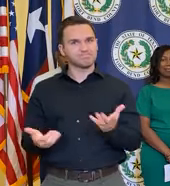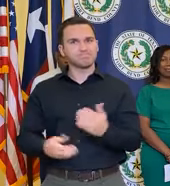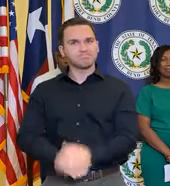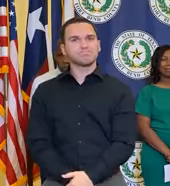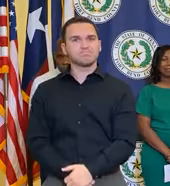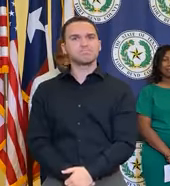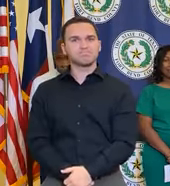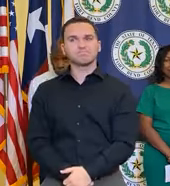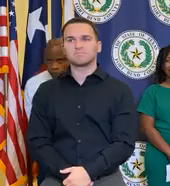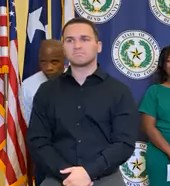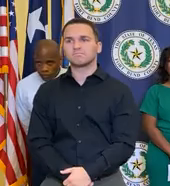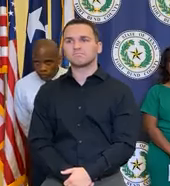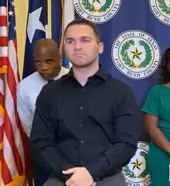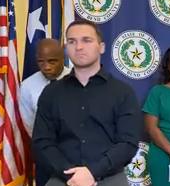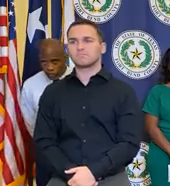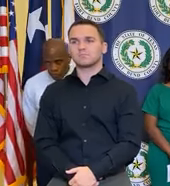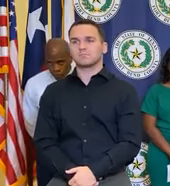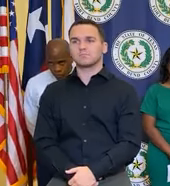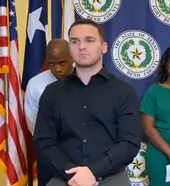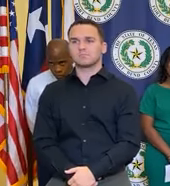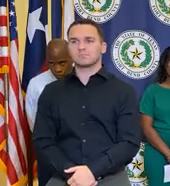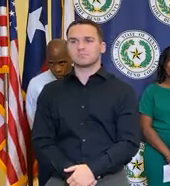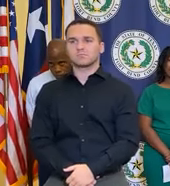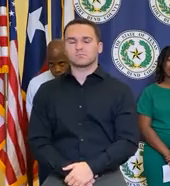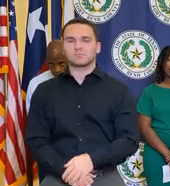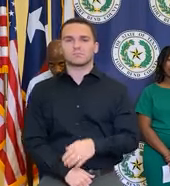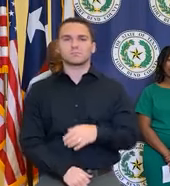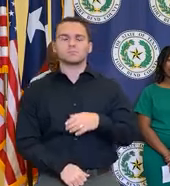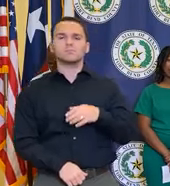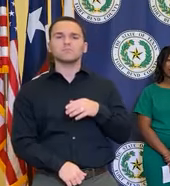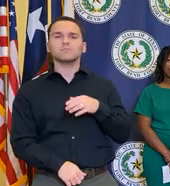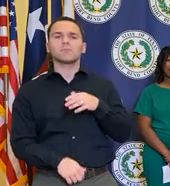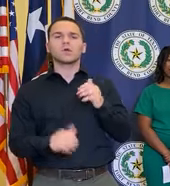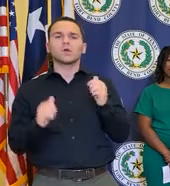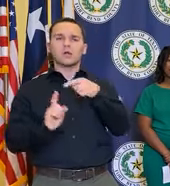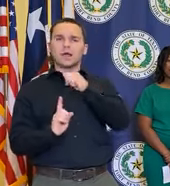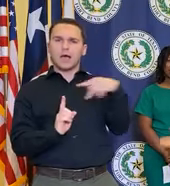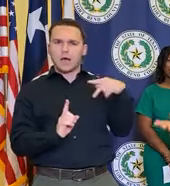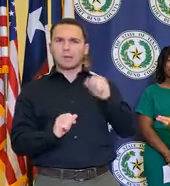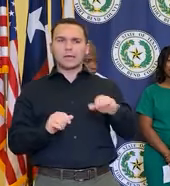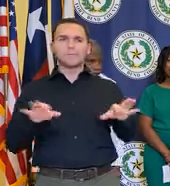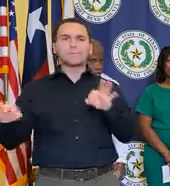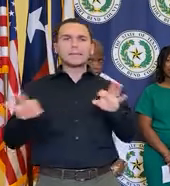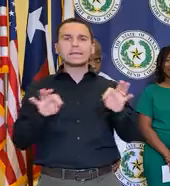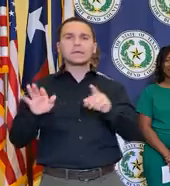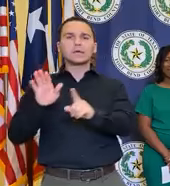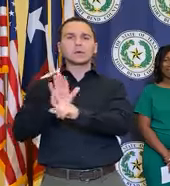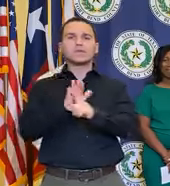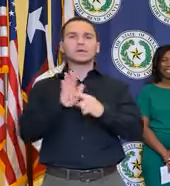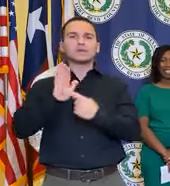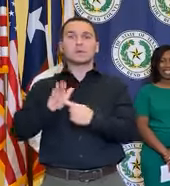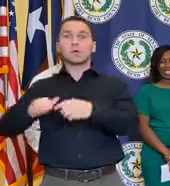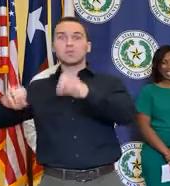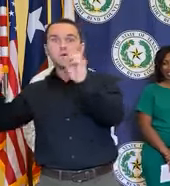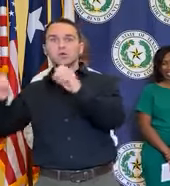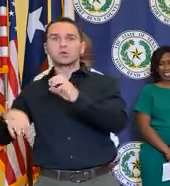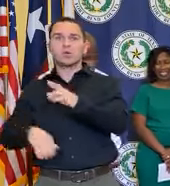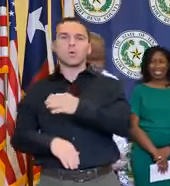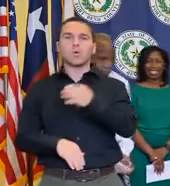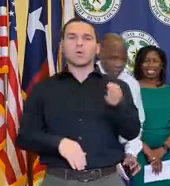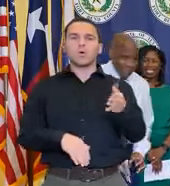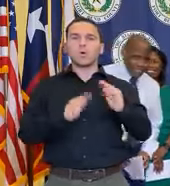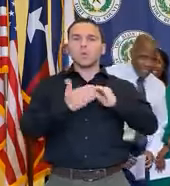other question? Yeah. Just with the app, can you choose what notifications you can get? Is it more along those lines? Because